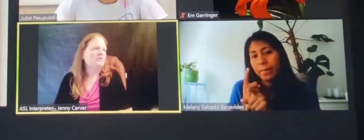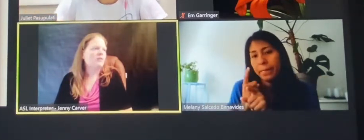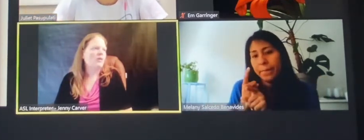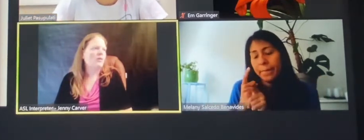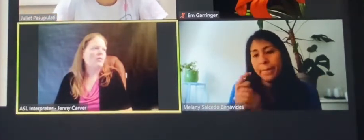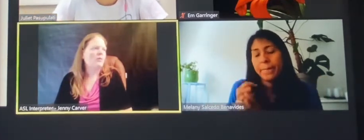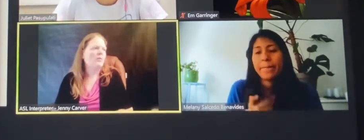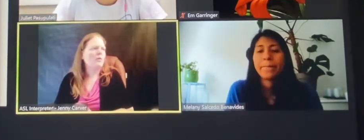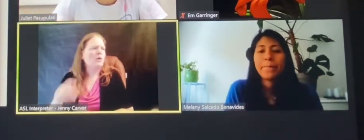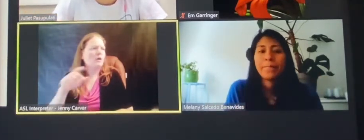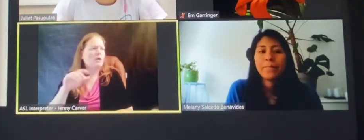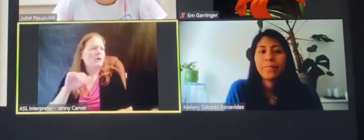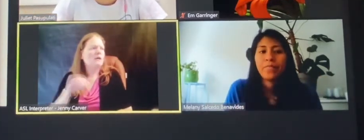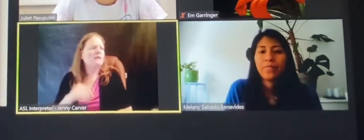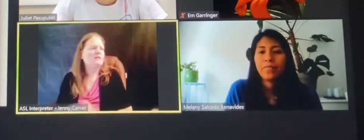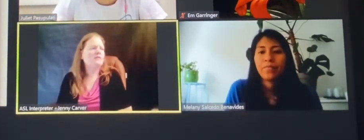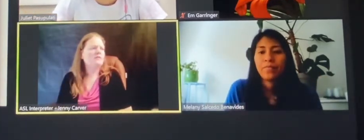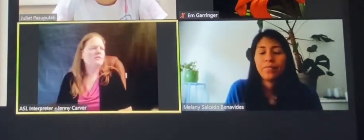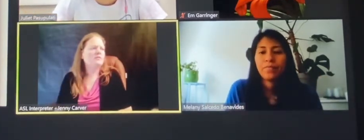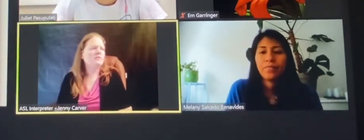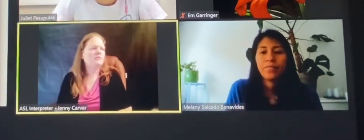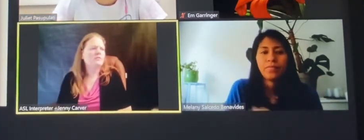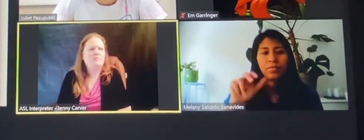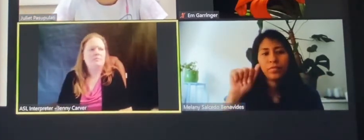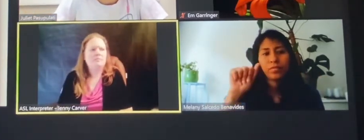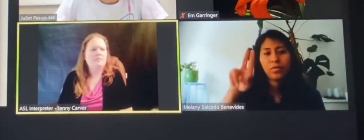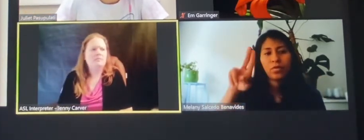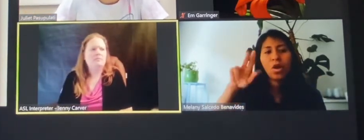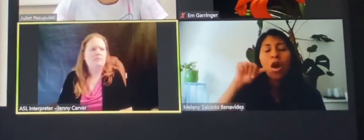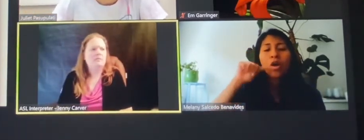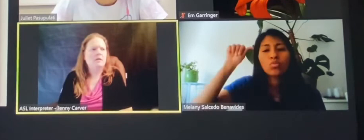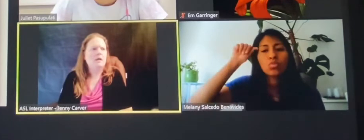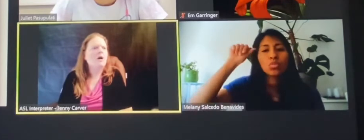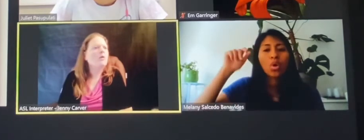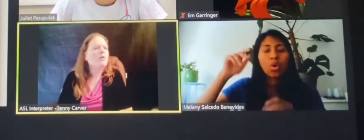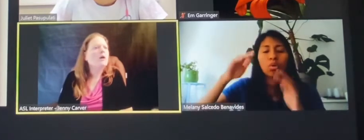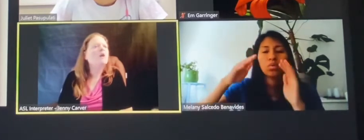It talks about both humans and animals.